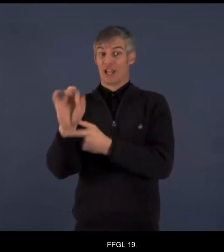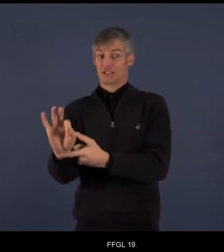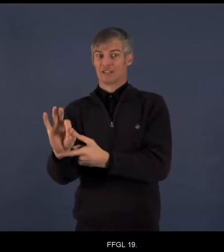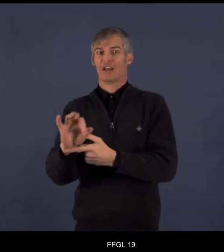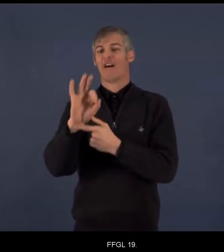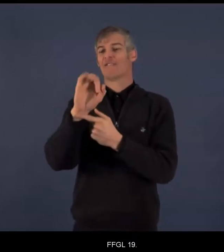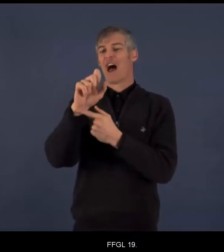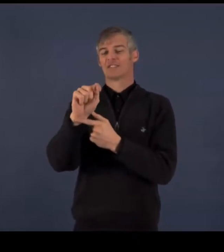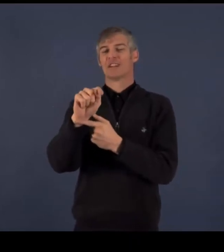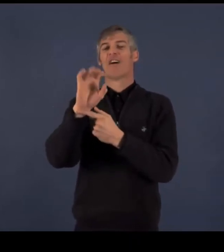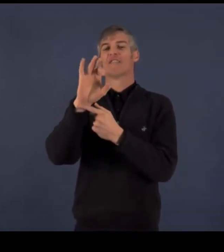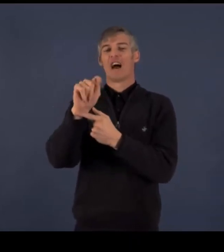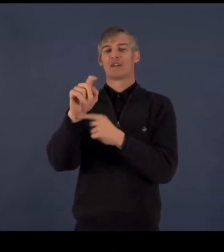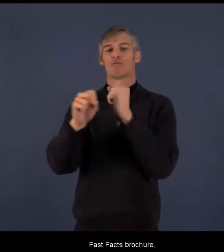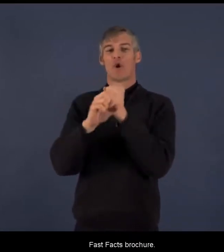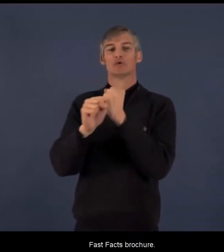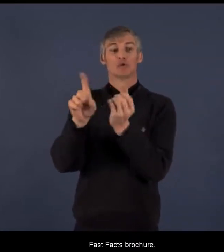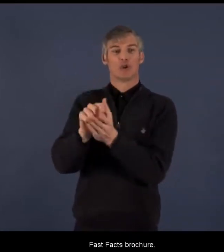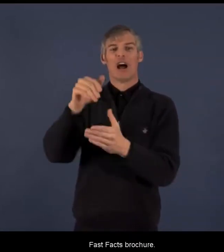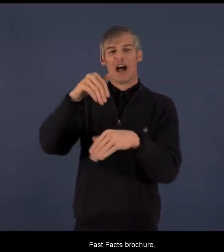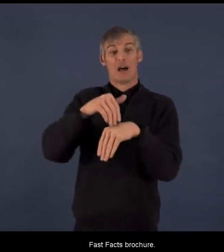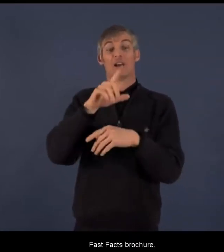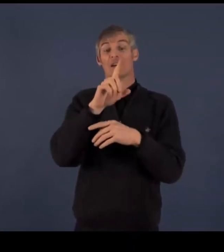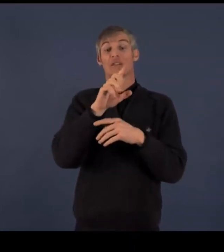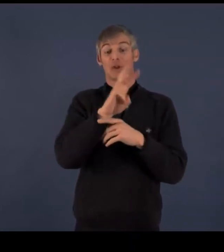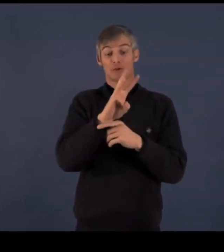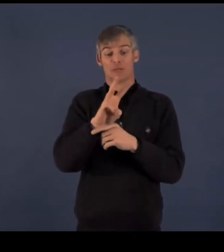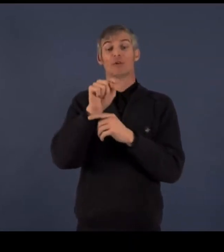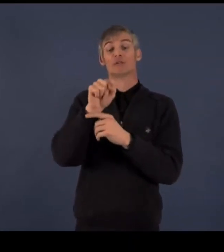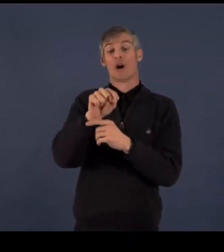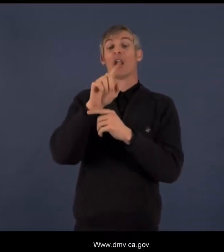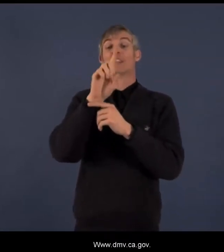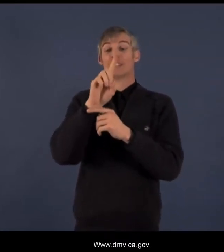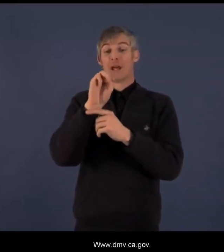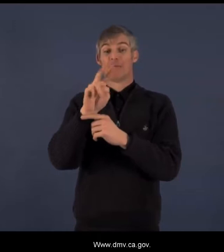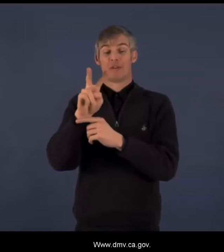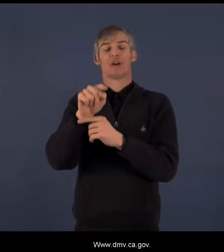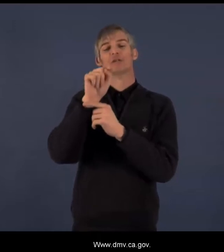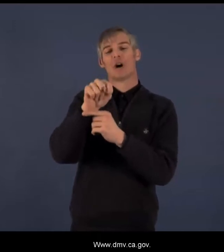FFDL 19 Fast Facts brochure at